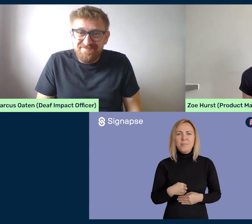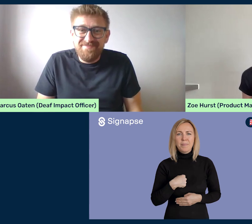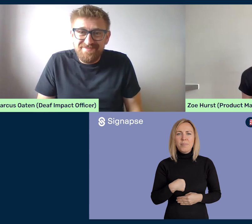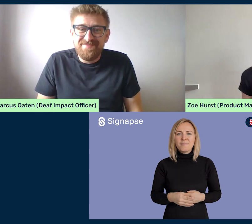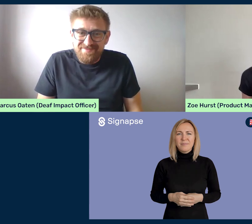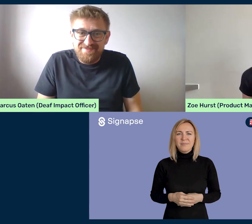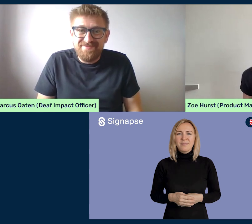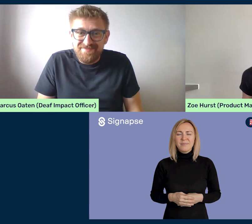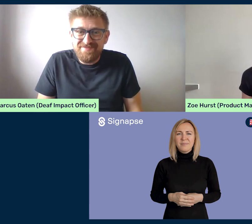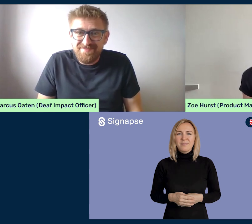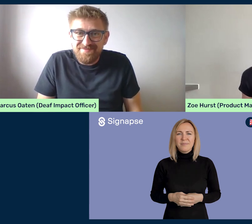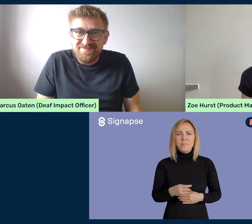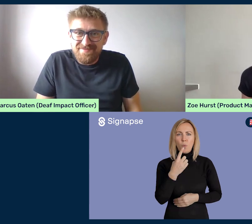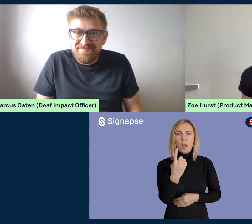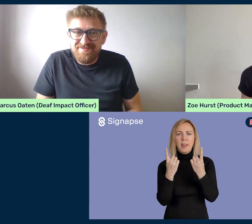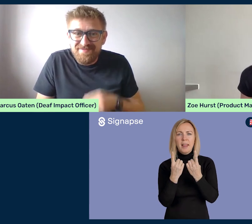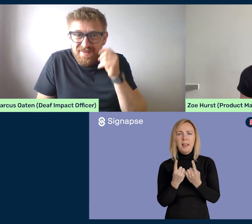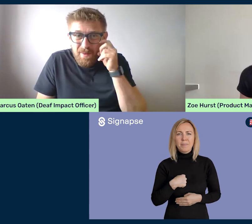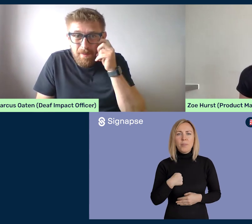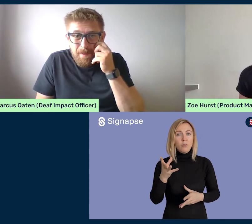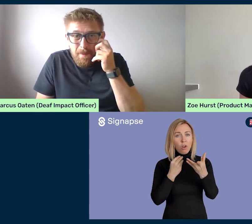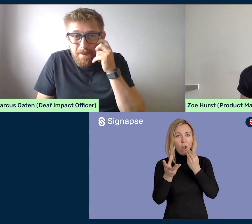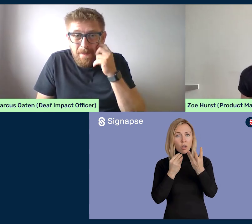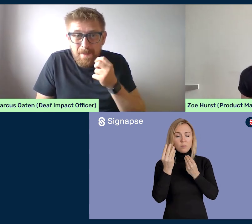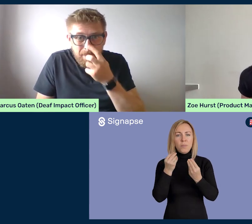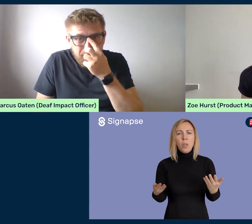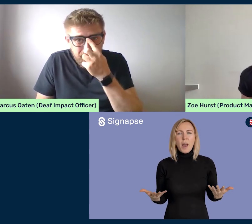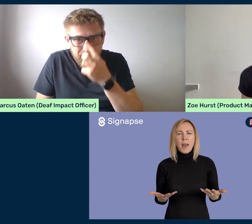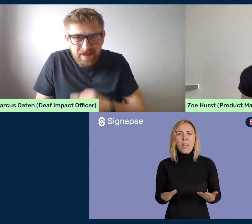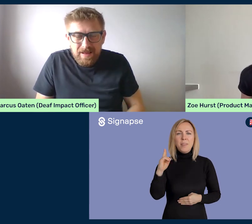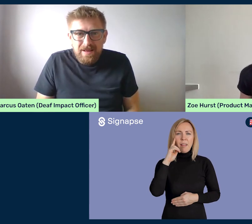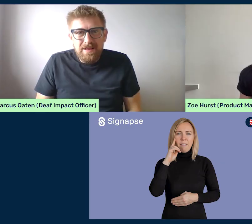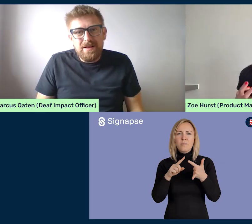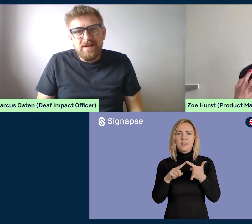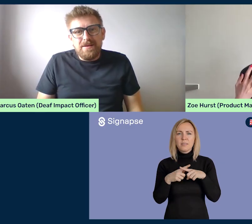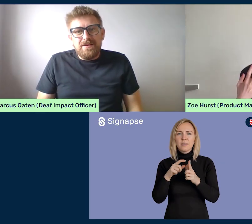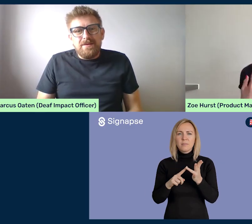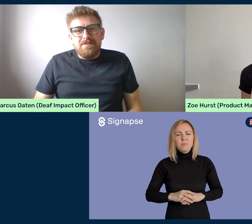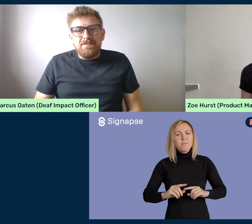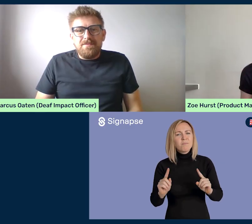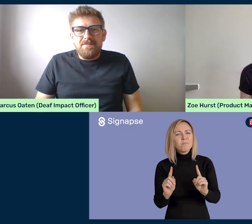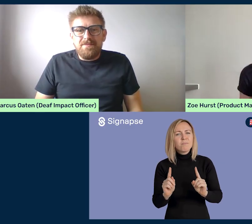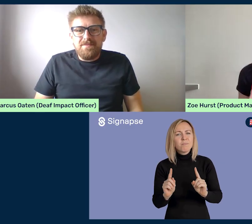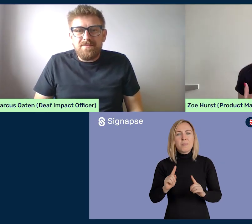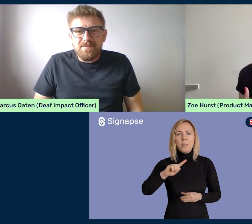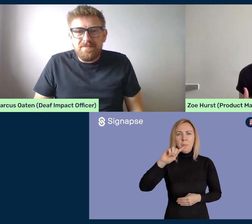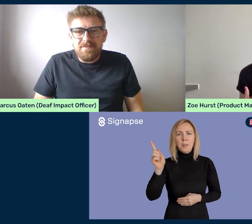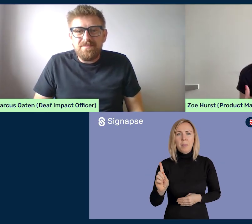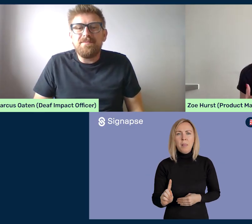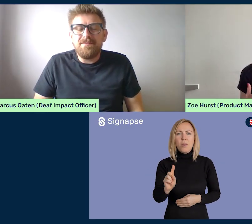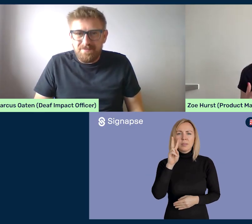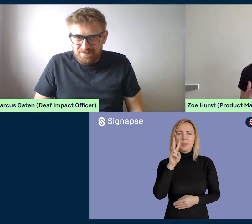And I think one thing I definitely learned as well when we went to Deaf Expo was when people see it for the